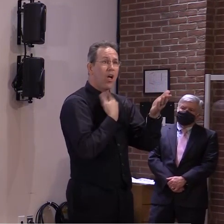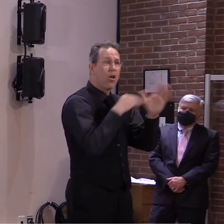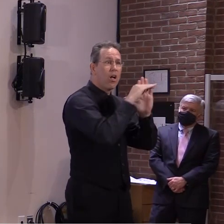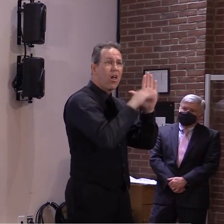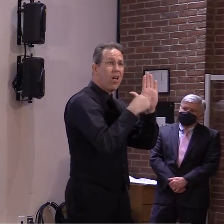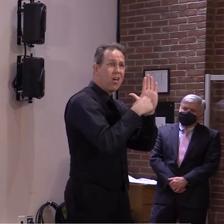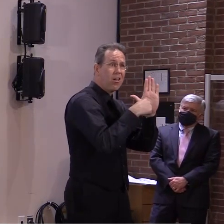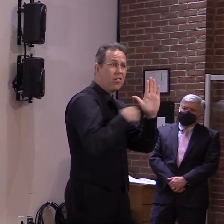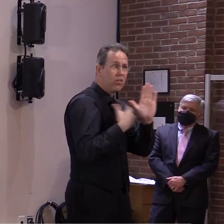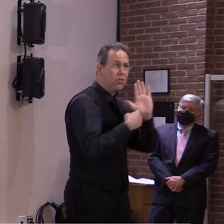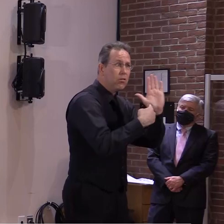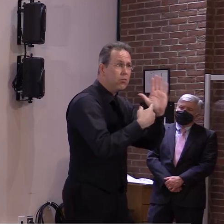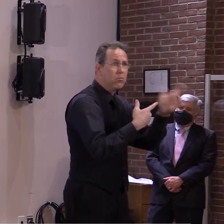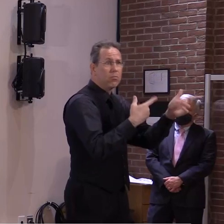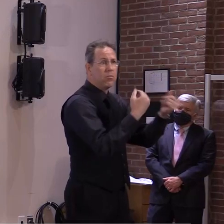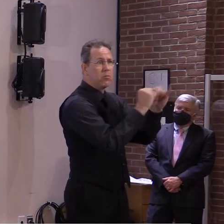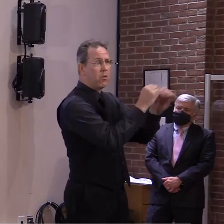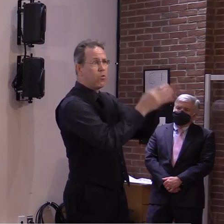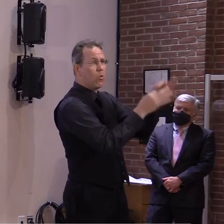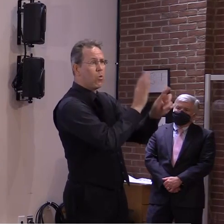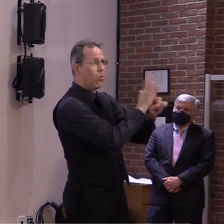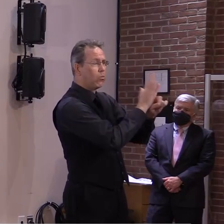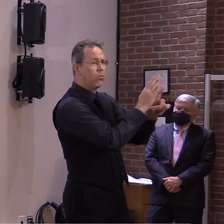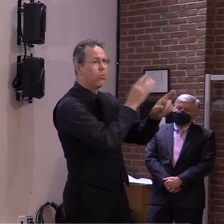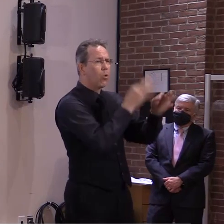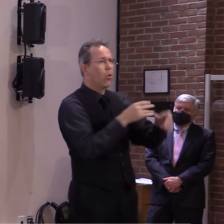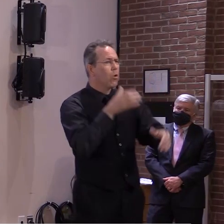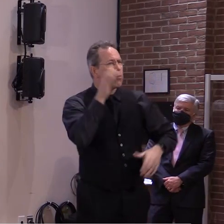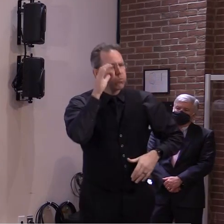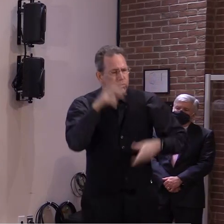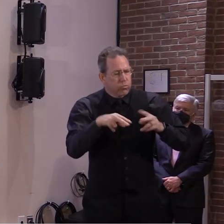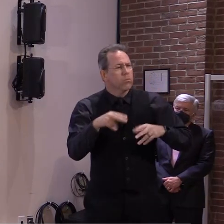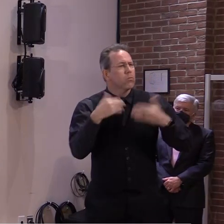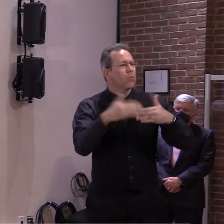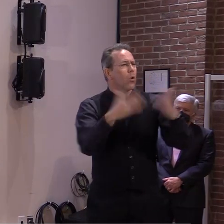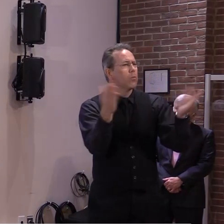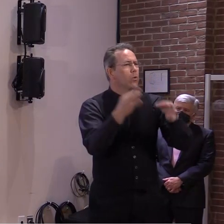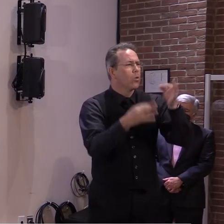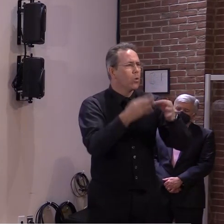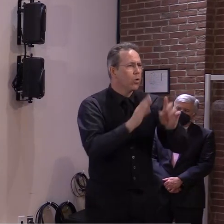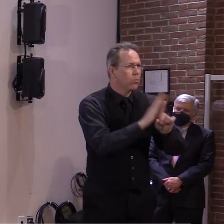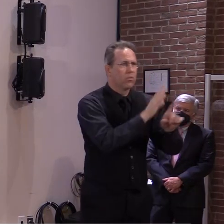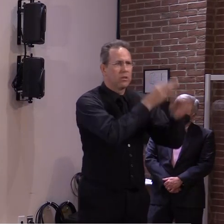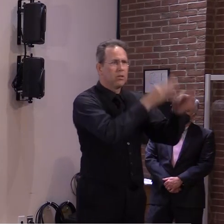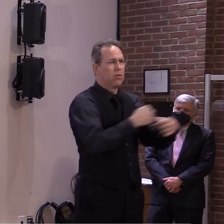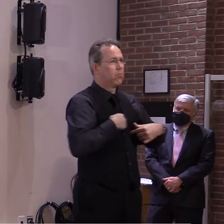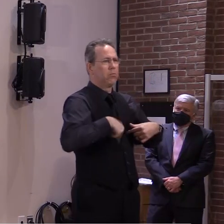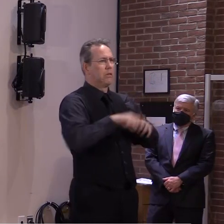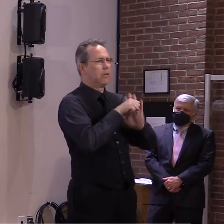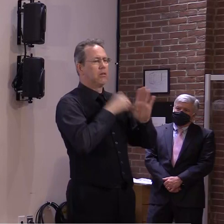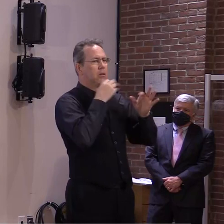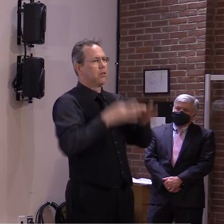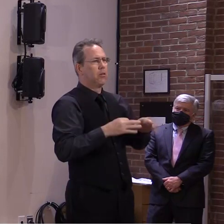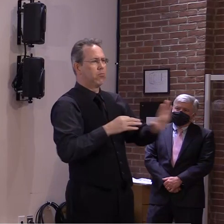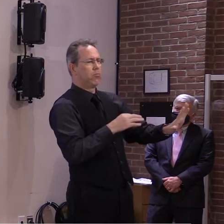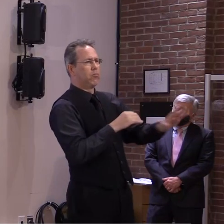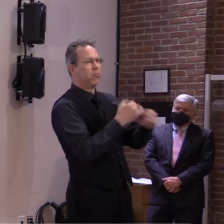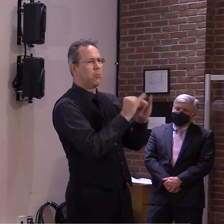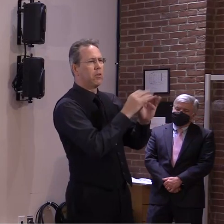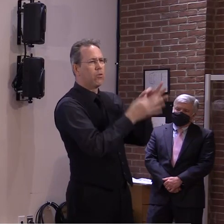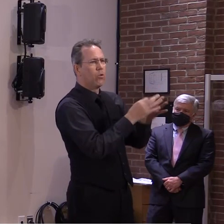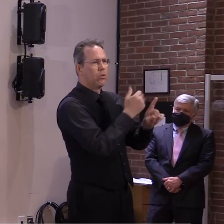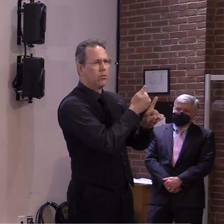to react to that. So I think it will be up to them. So it's probably more of a